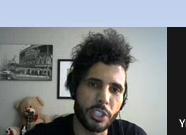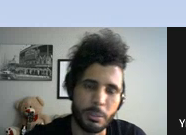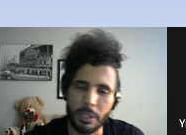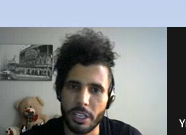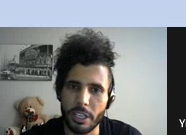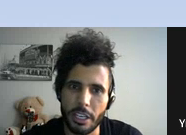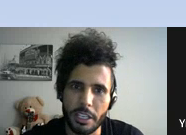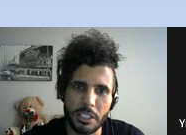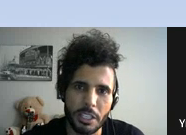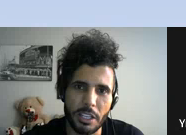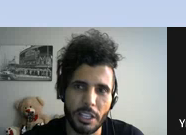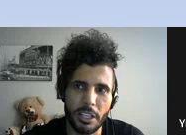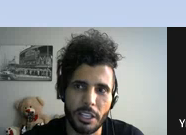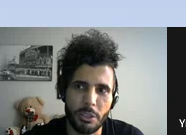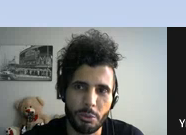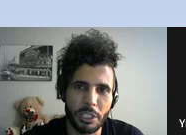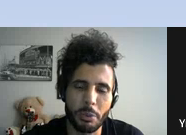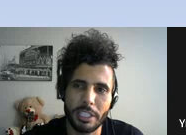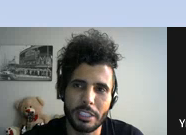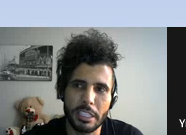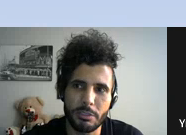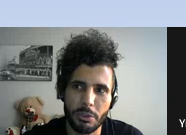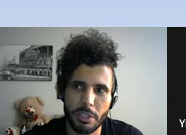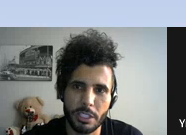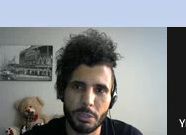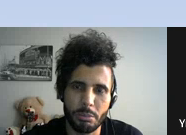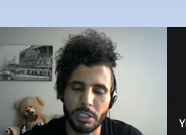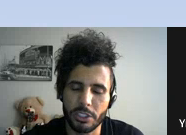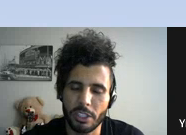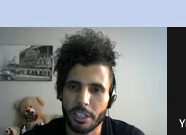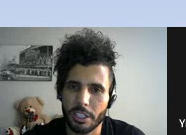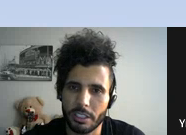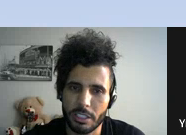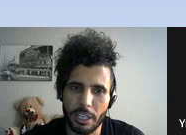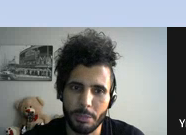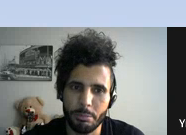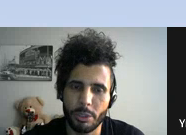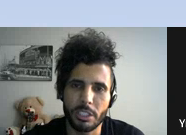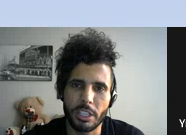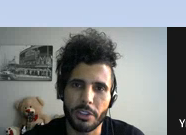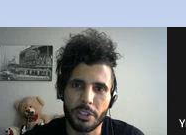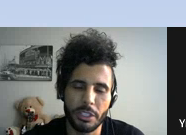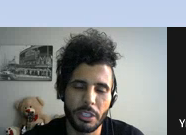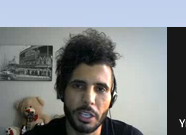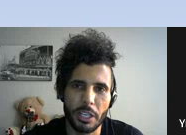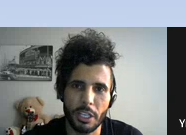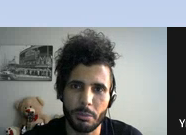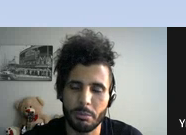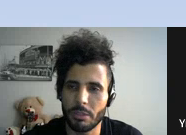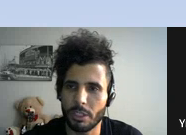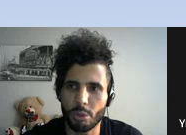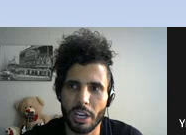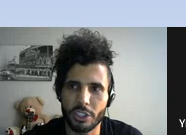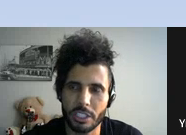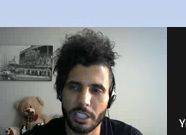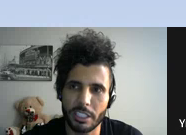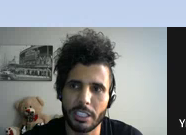projects because really what I did for this plenary talk is I put together the projects that I